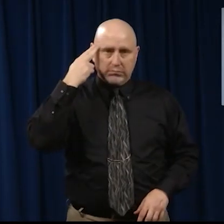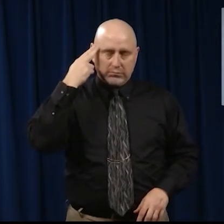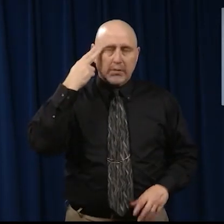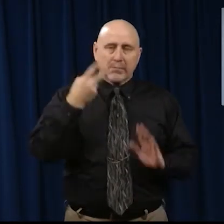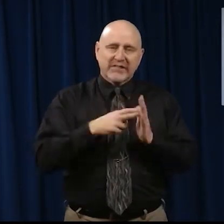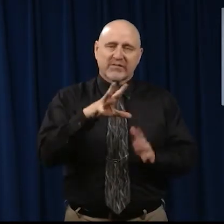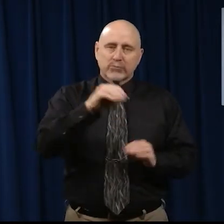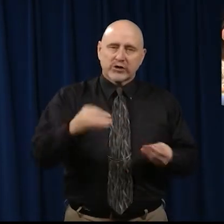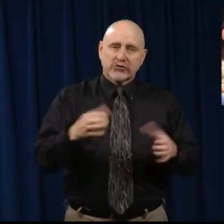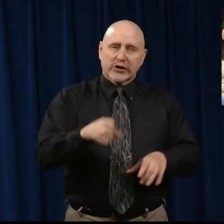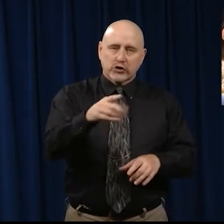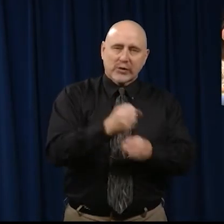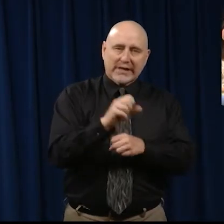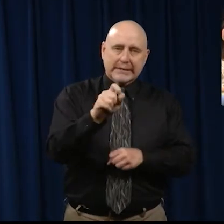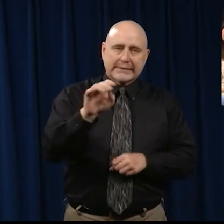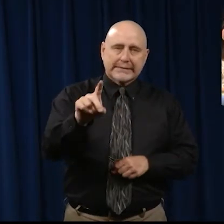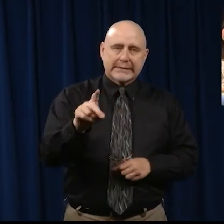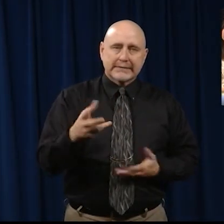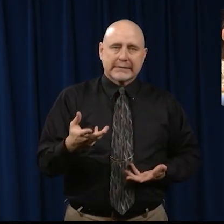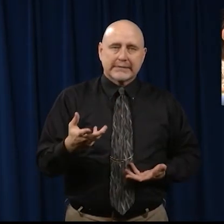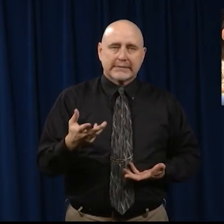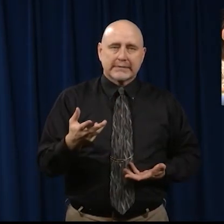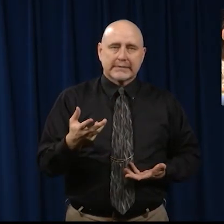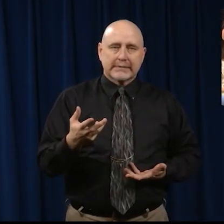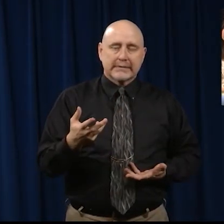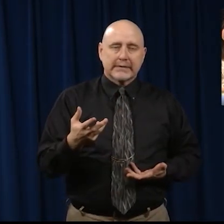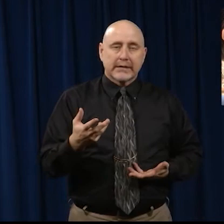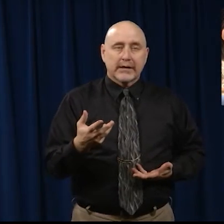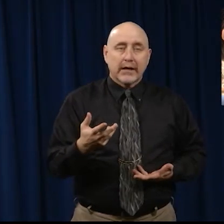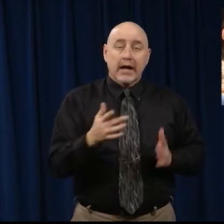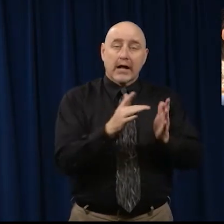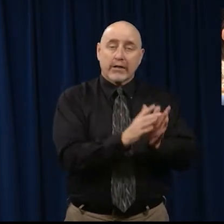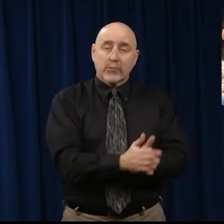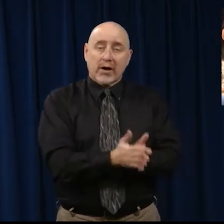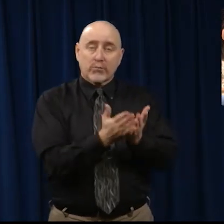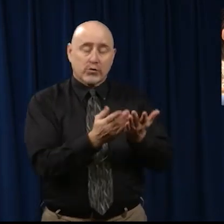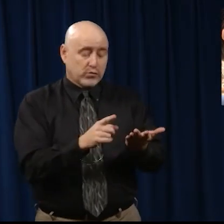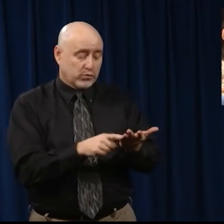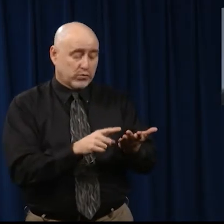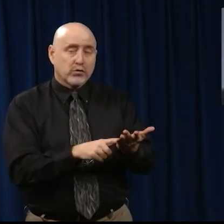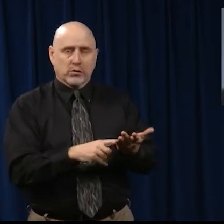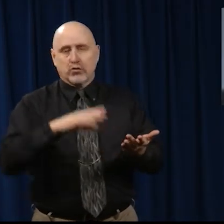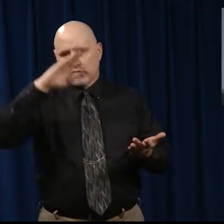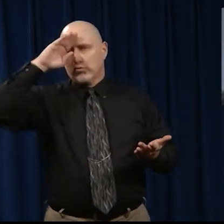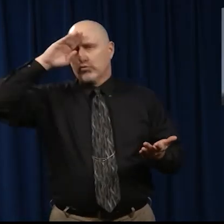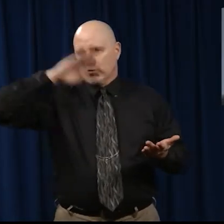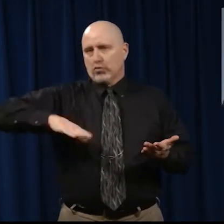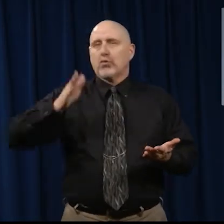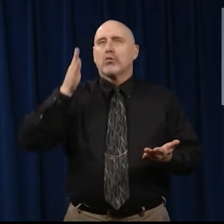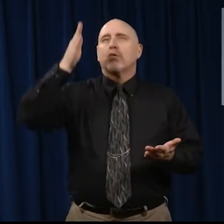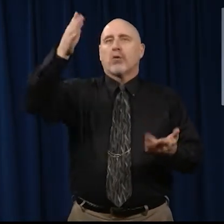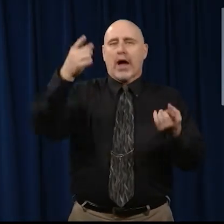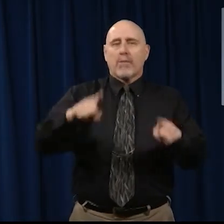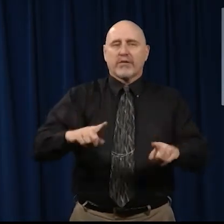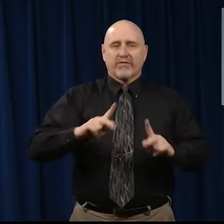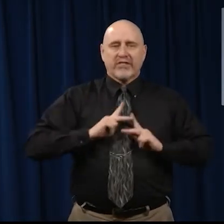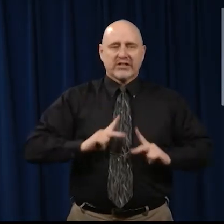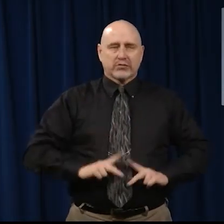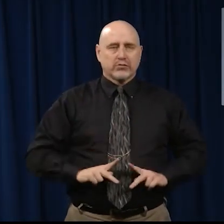going to get a sexually transmitted disease. Do you know the Bible knew about what was going to happen